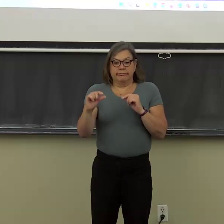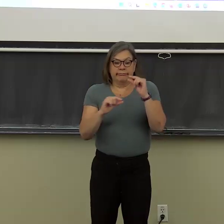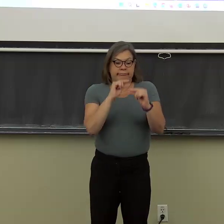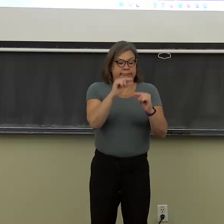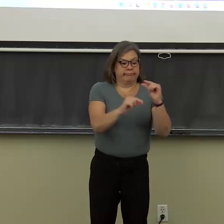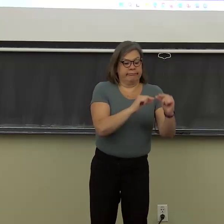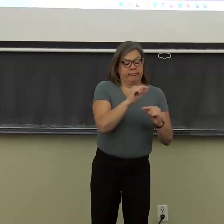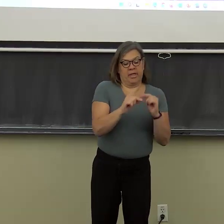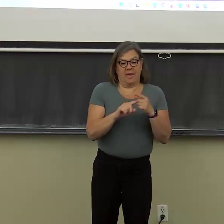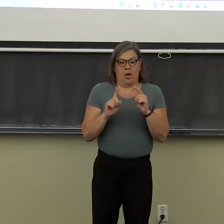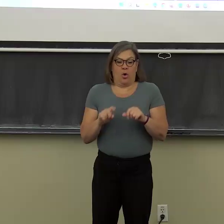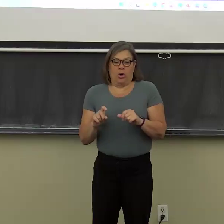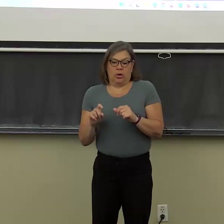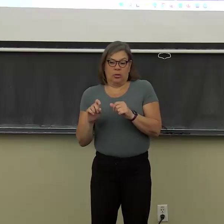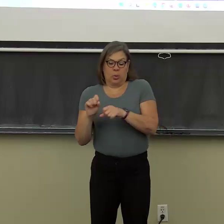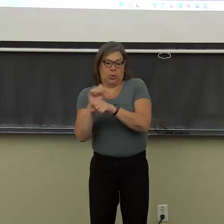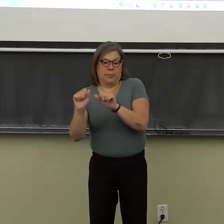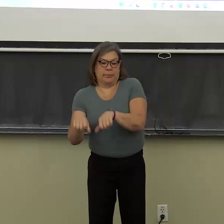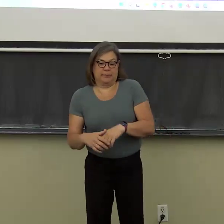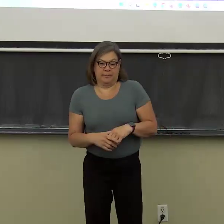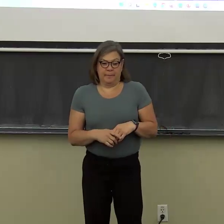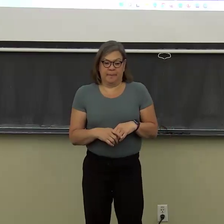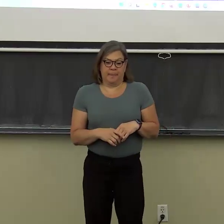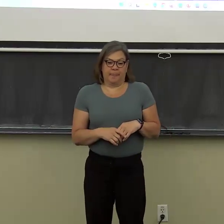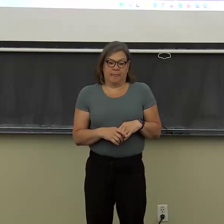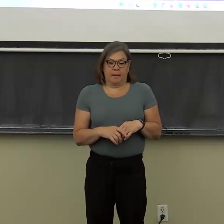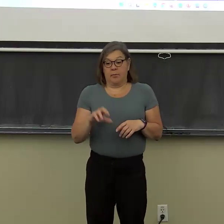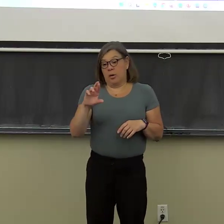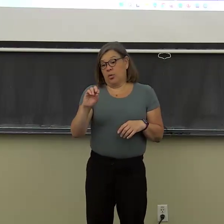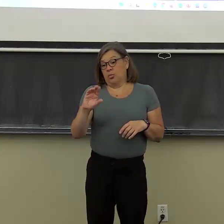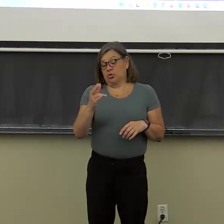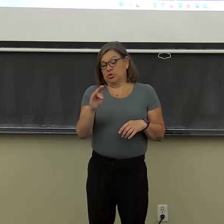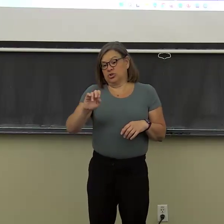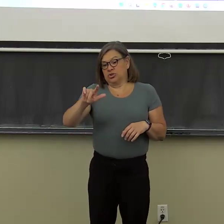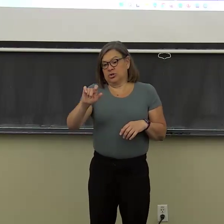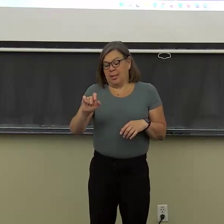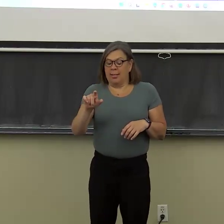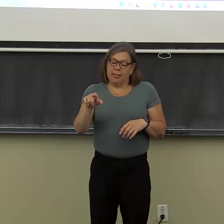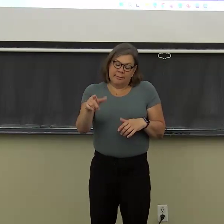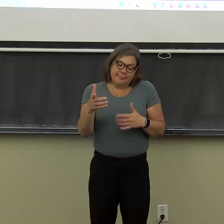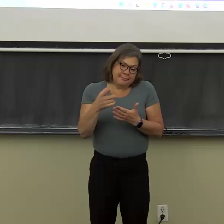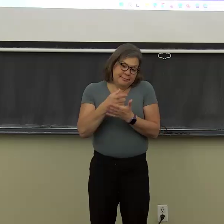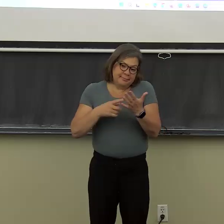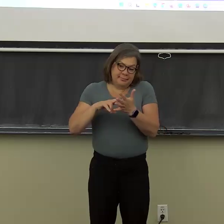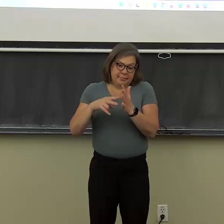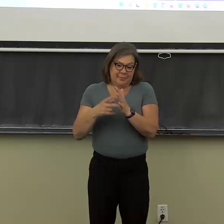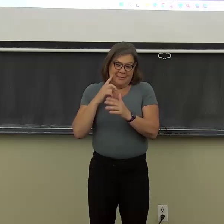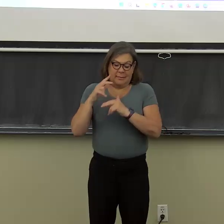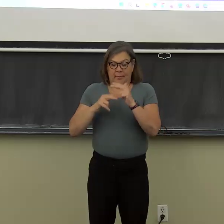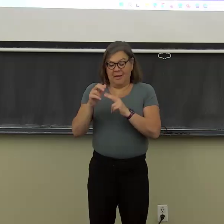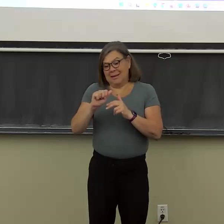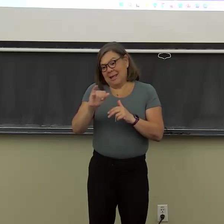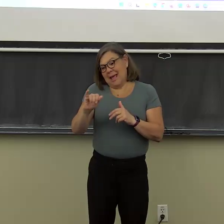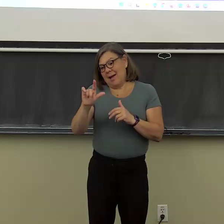are drinkable. But I think, Rochelle, to some extent, what that means is building AI